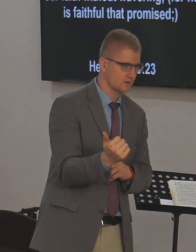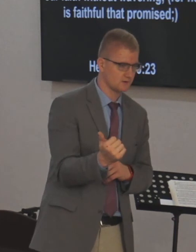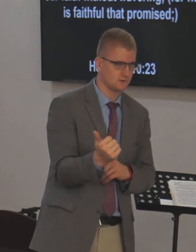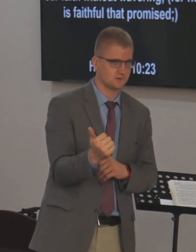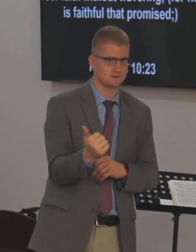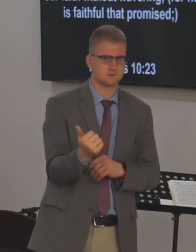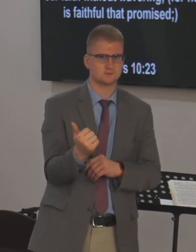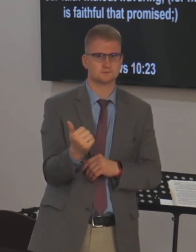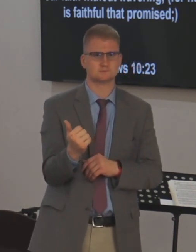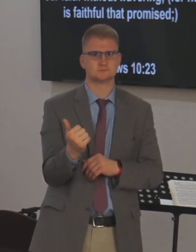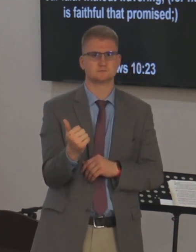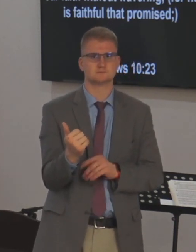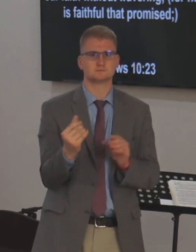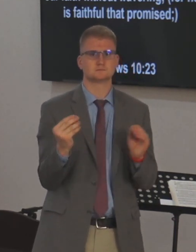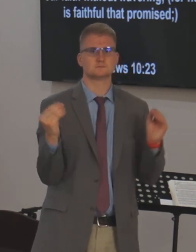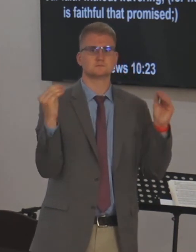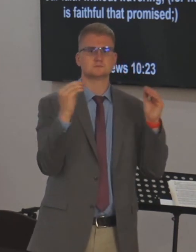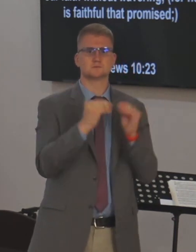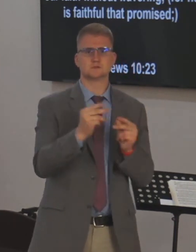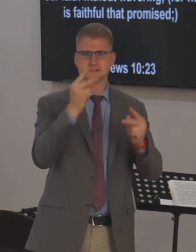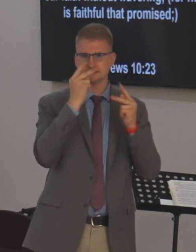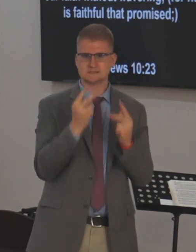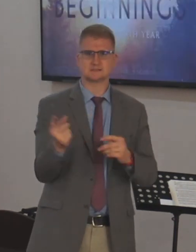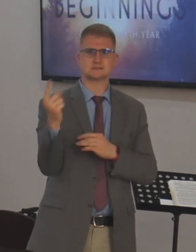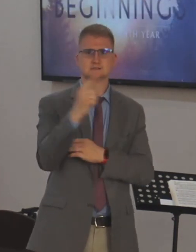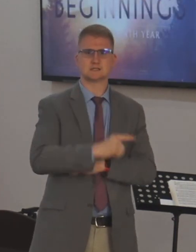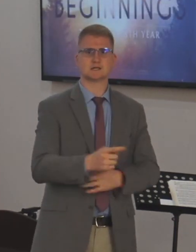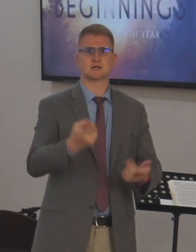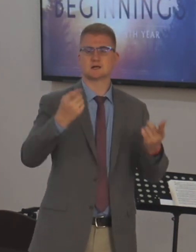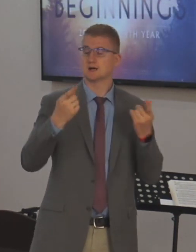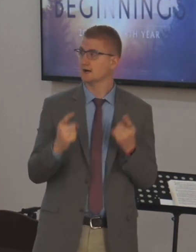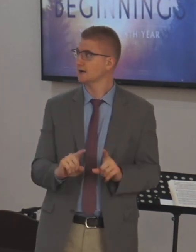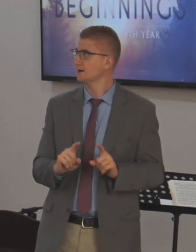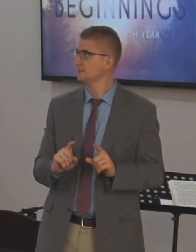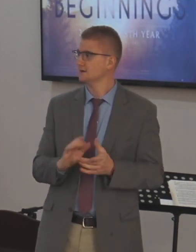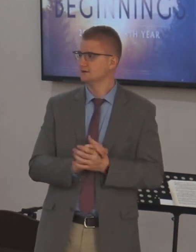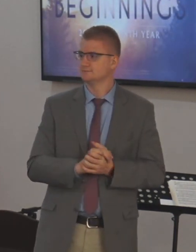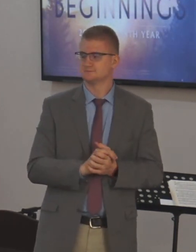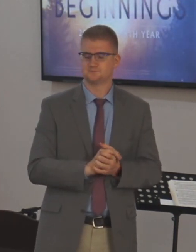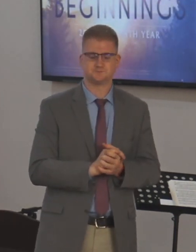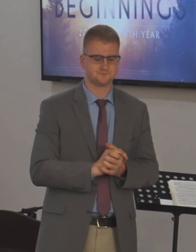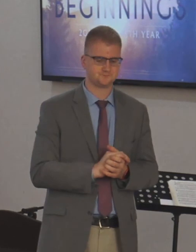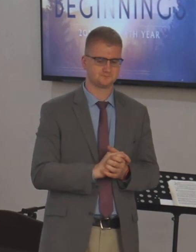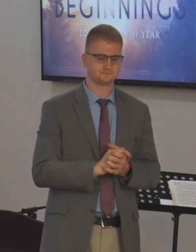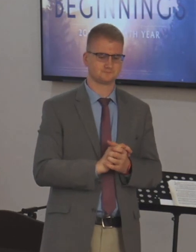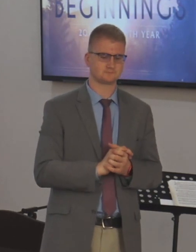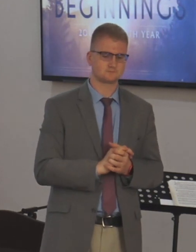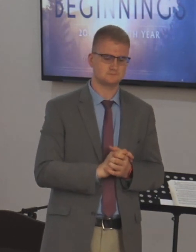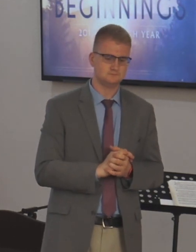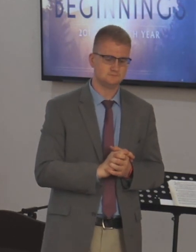exhorting one another, and so much the more as you see the day approaching. Notice what coming to church does.